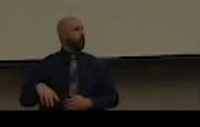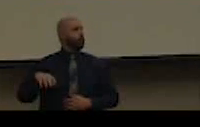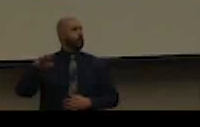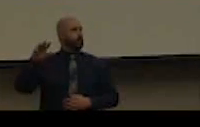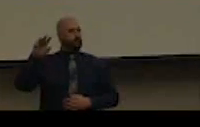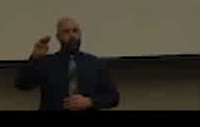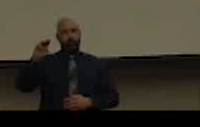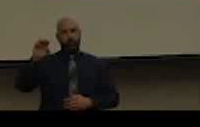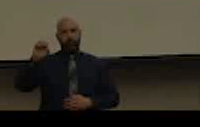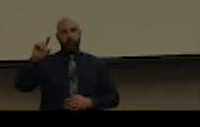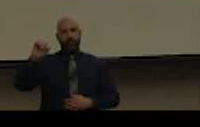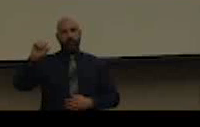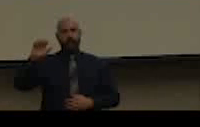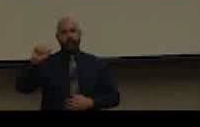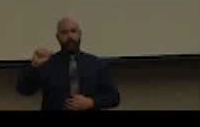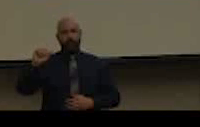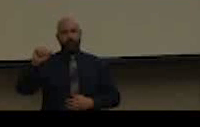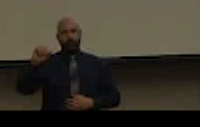Judy Thompson.